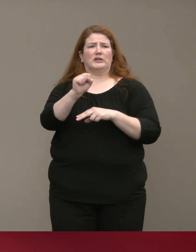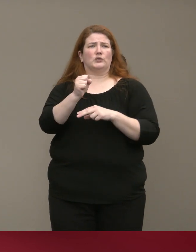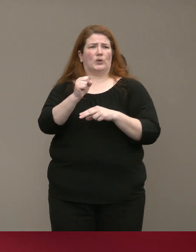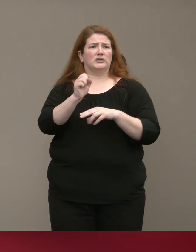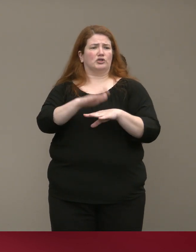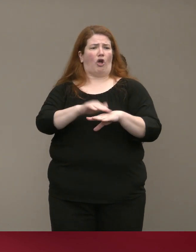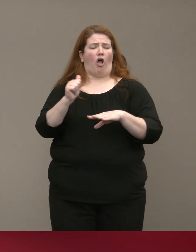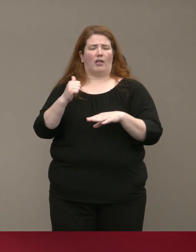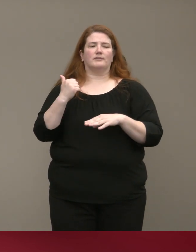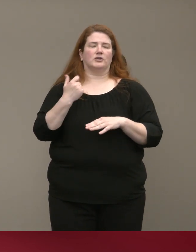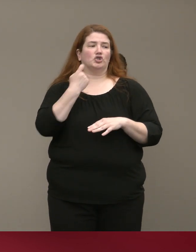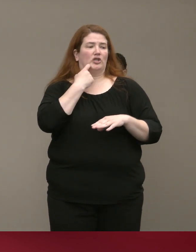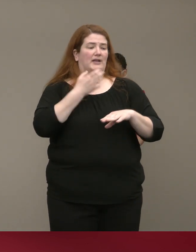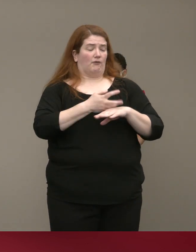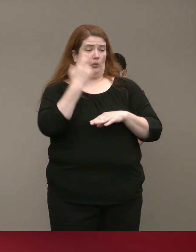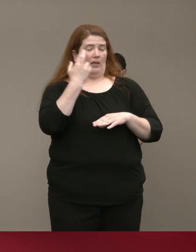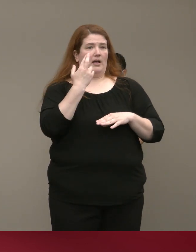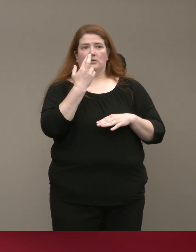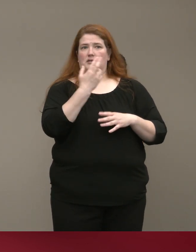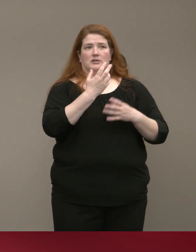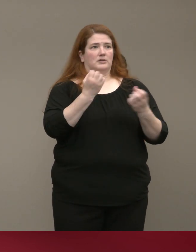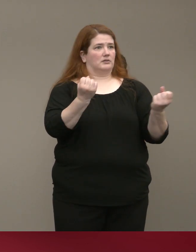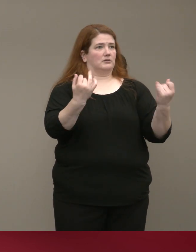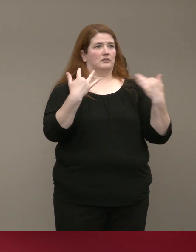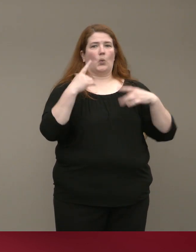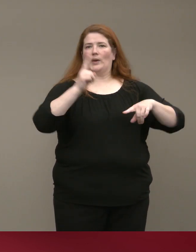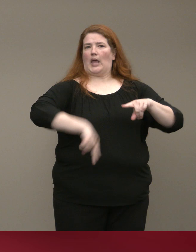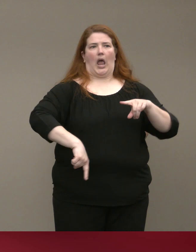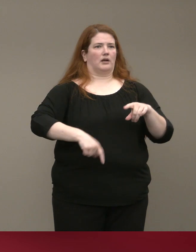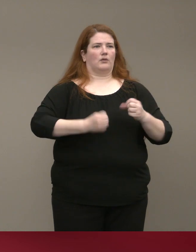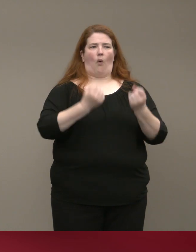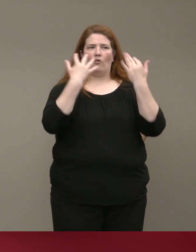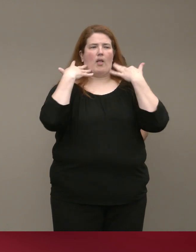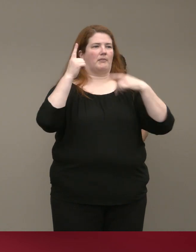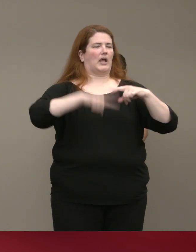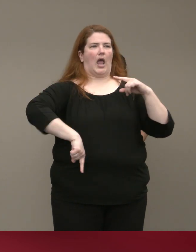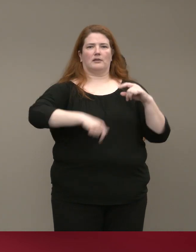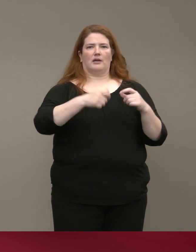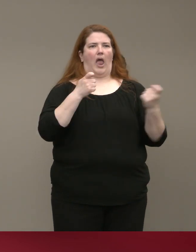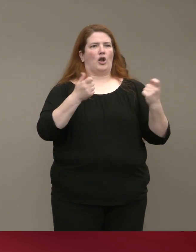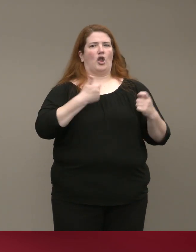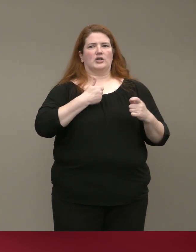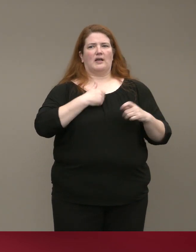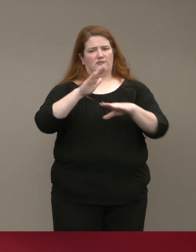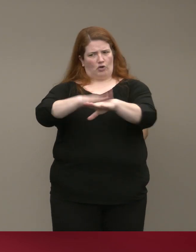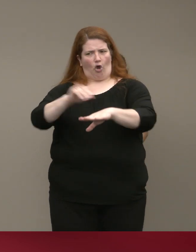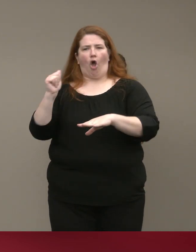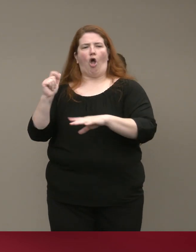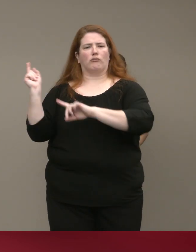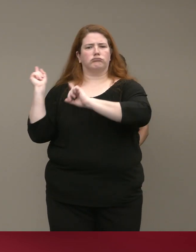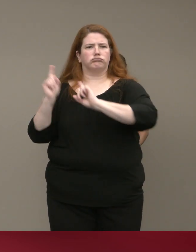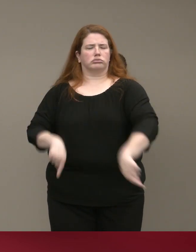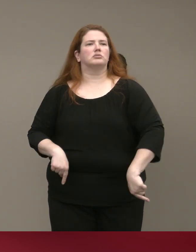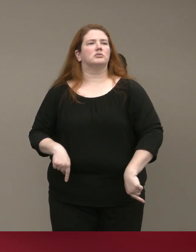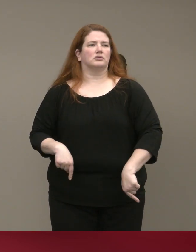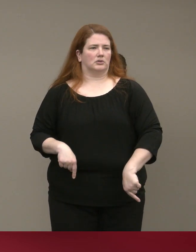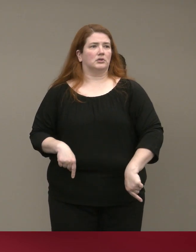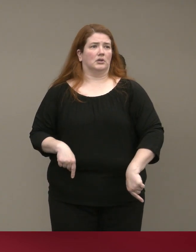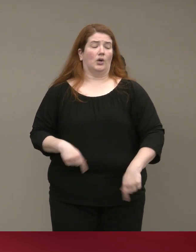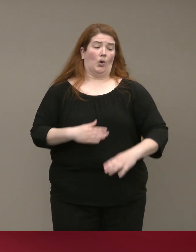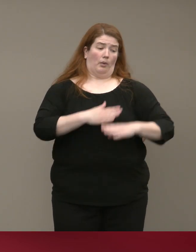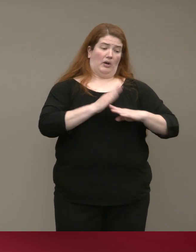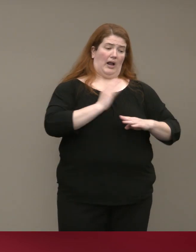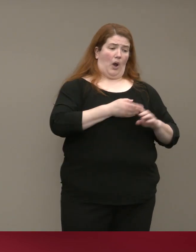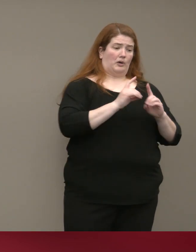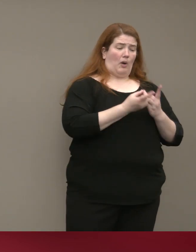called in shortly after we realized that we couldn't handle it ourselves. And so obviously we were attempting to protect the department as best we